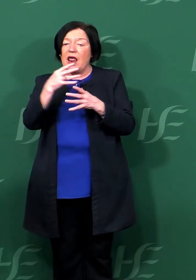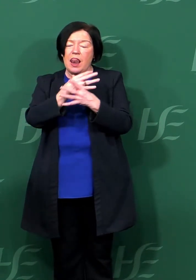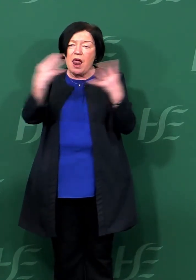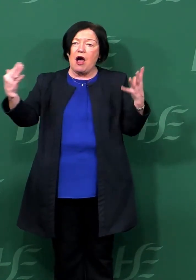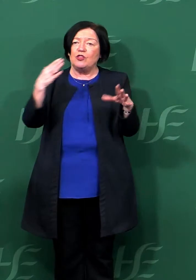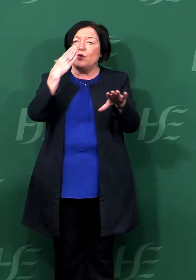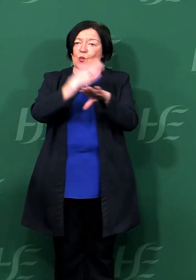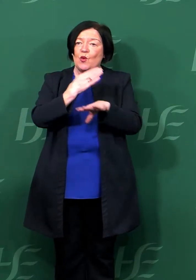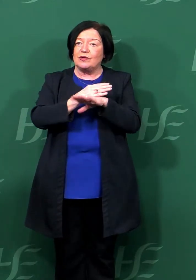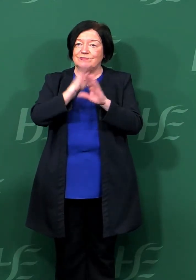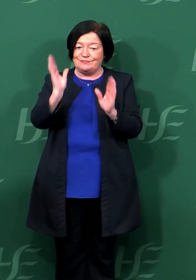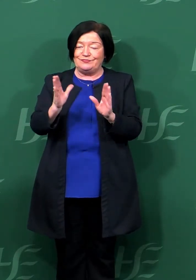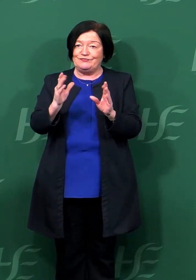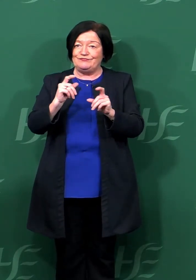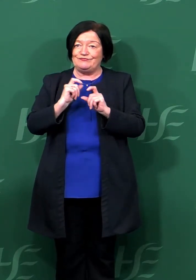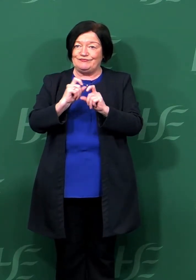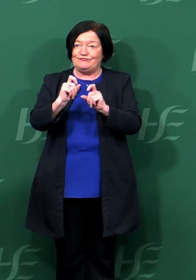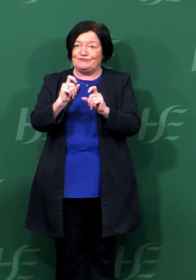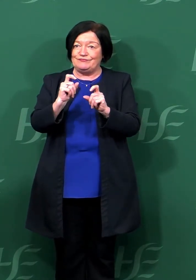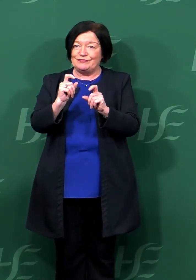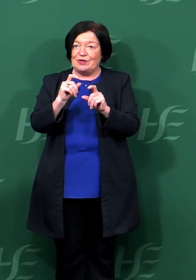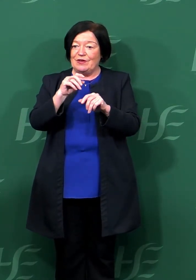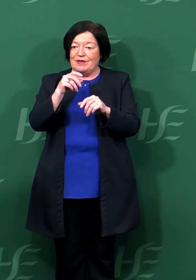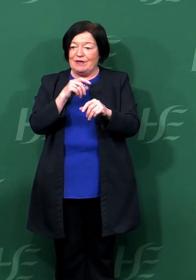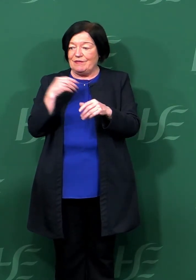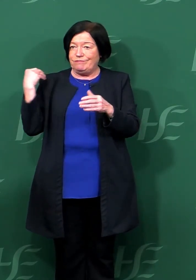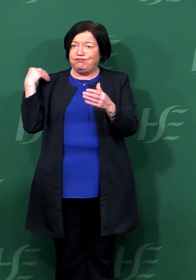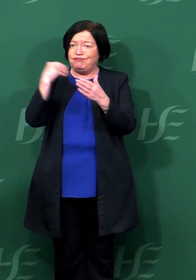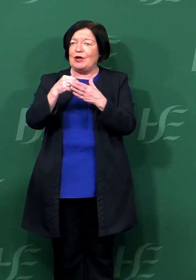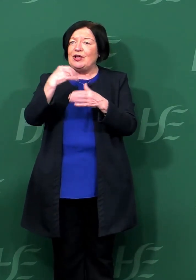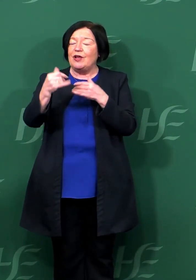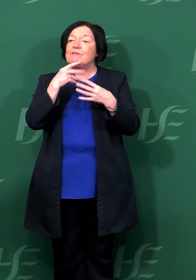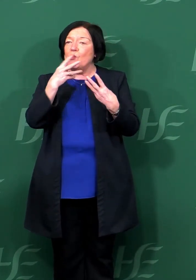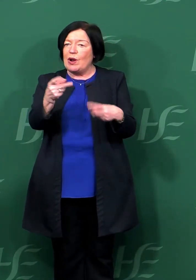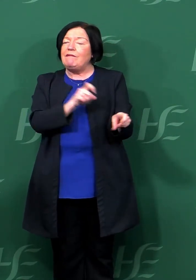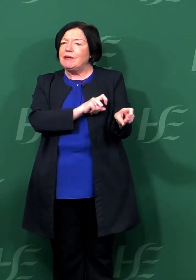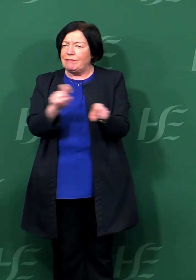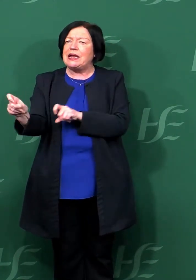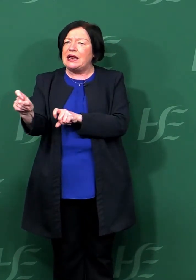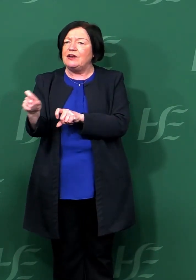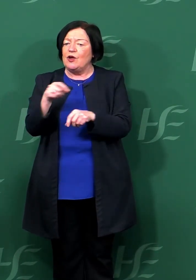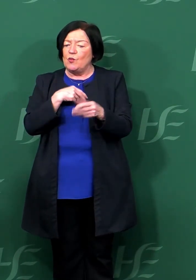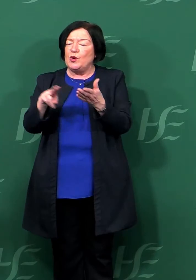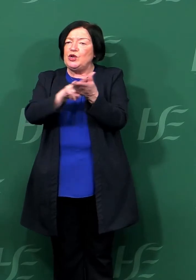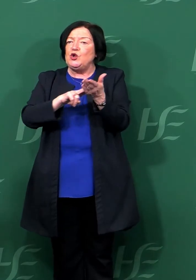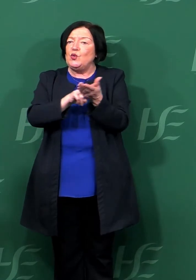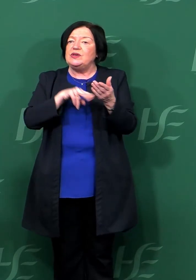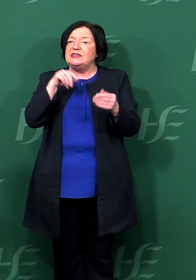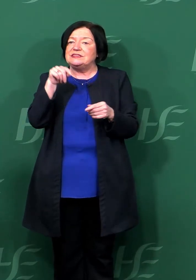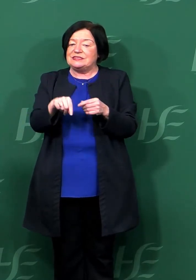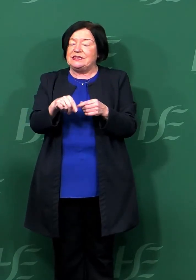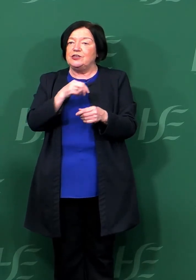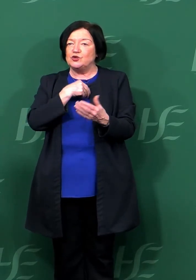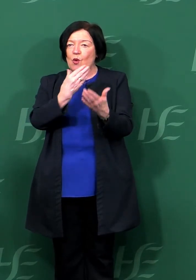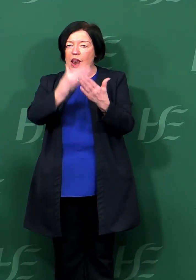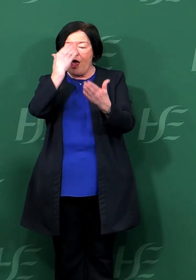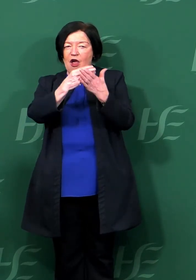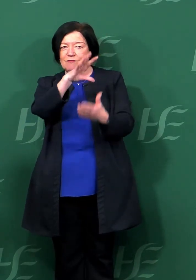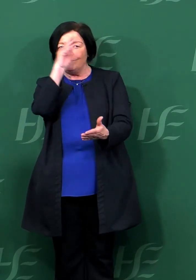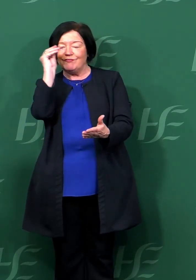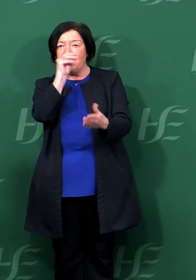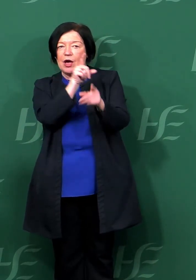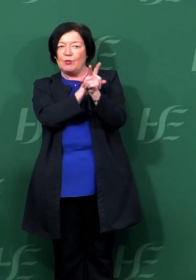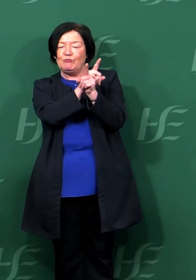work has already been underway for a number of years. That will continue, and obviously we will use this incident to learn and